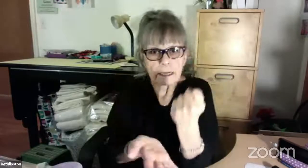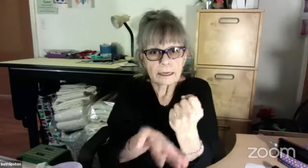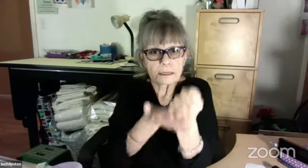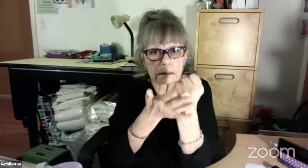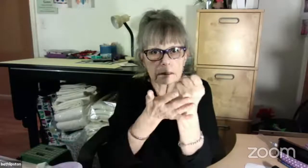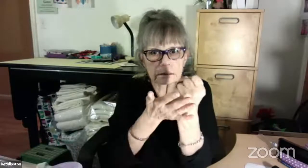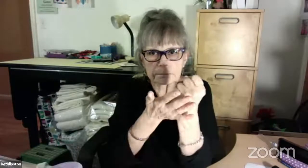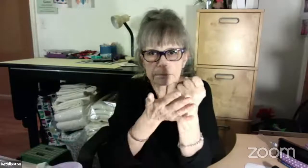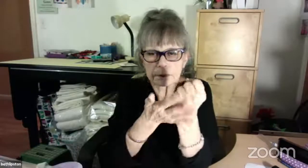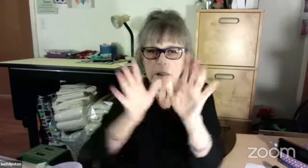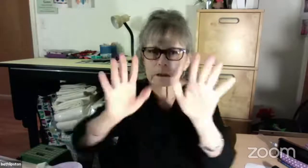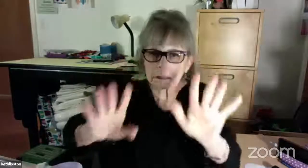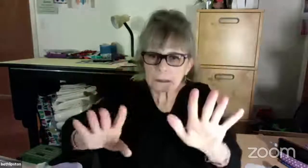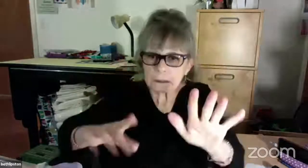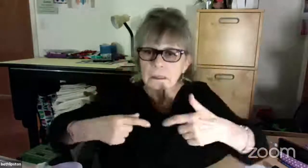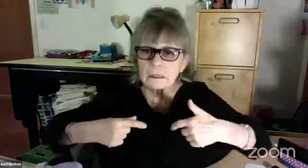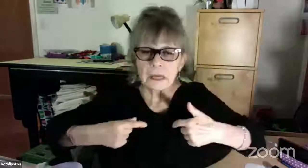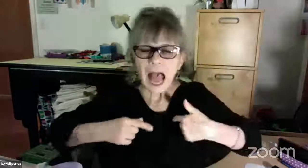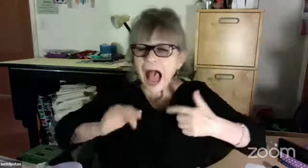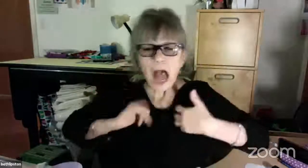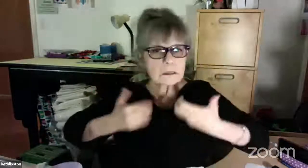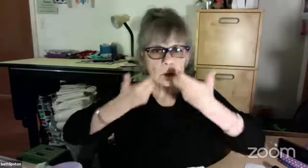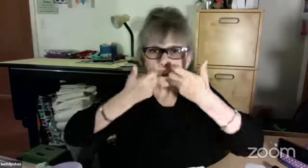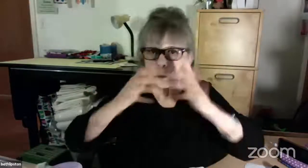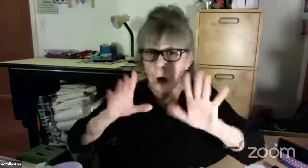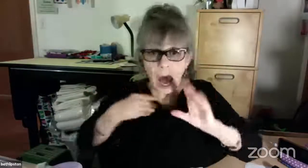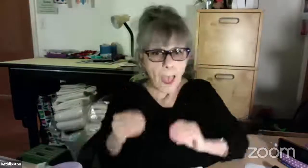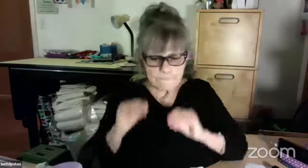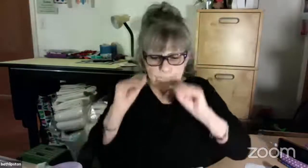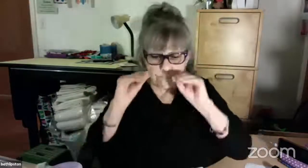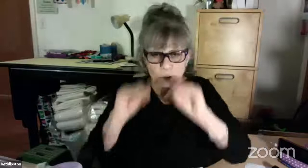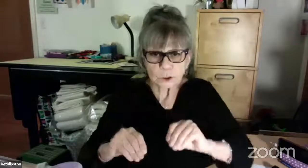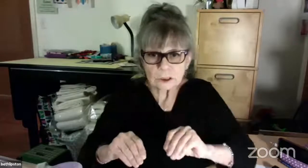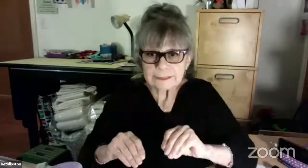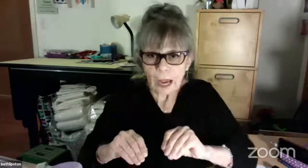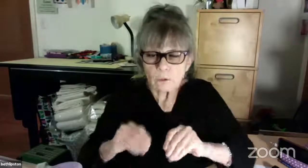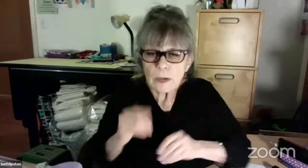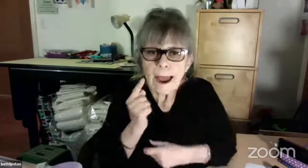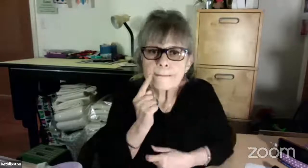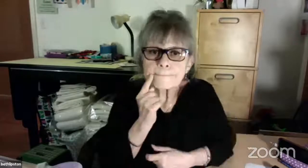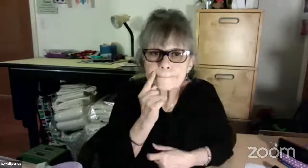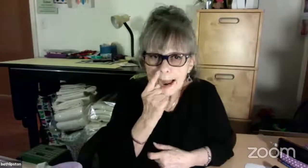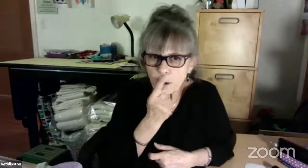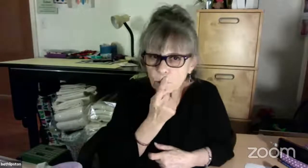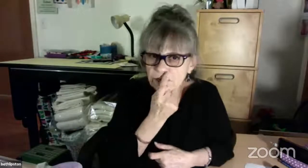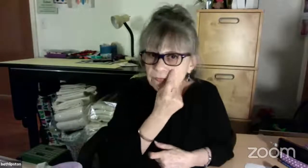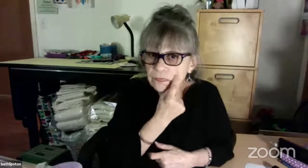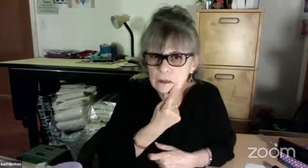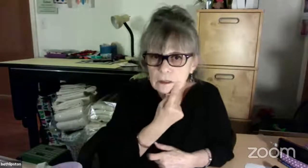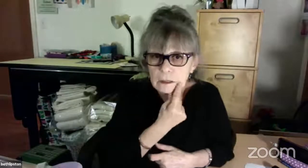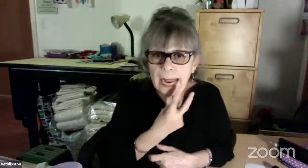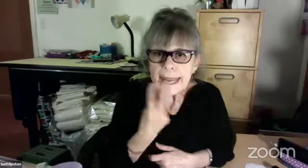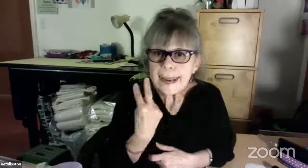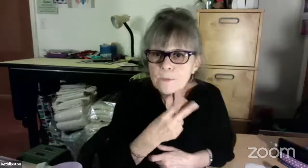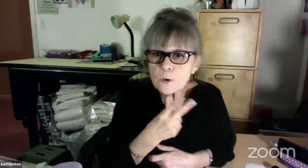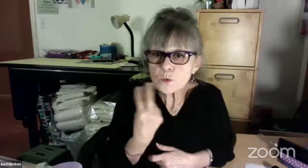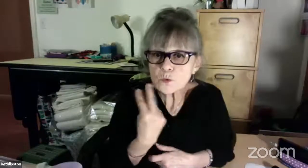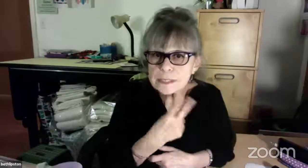And sign language, it helps so much. I didn't want to put, a mouth for